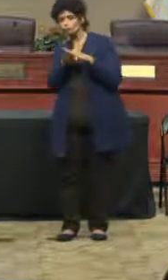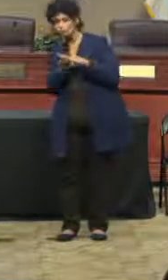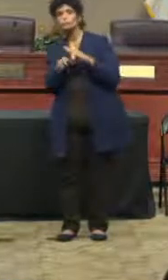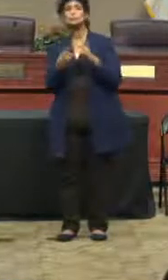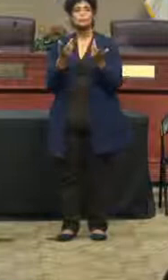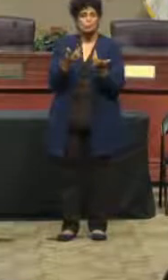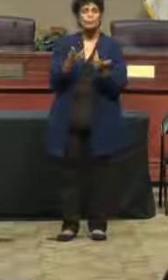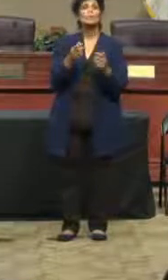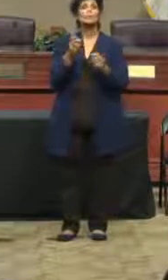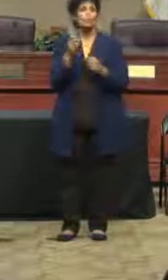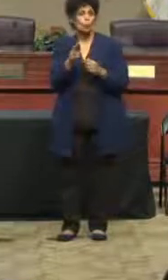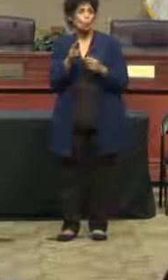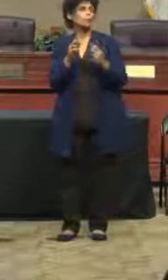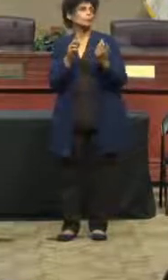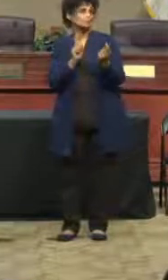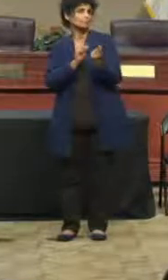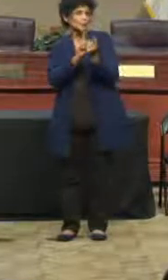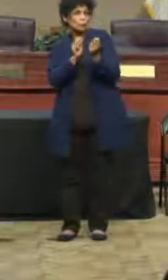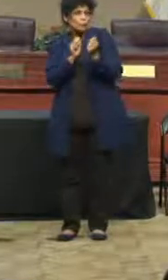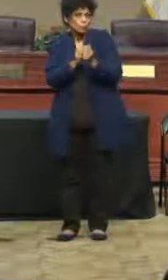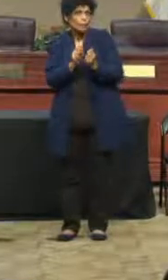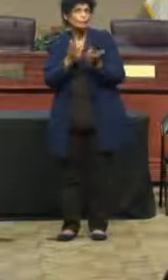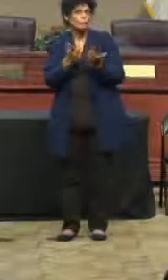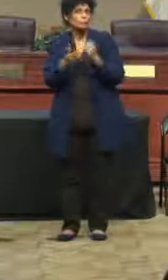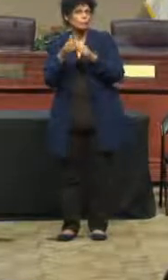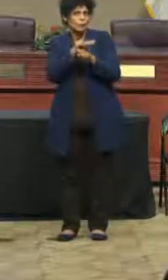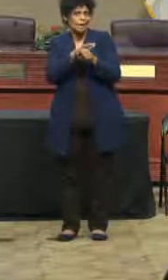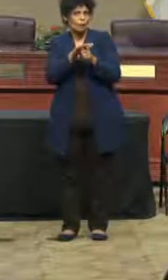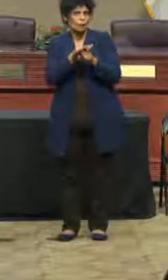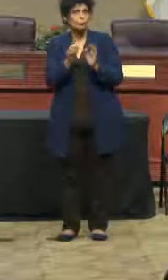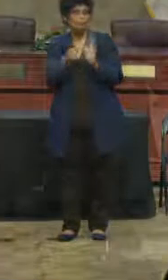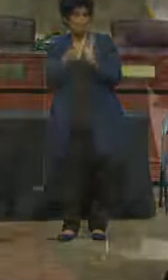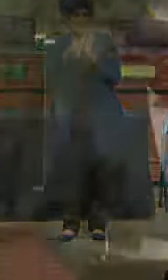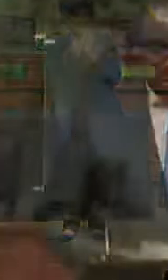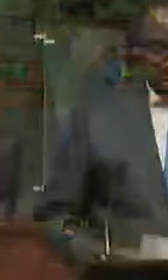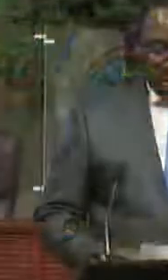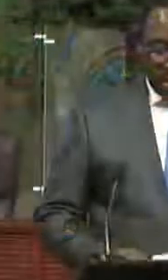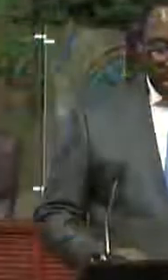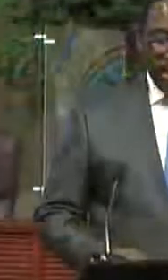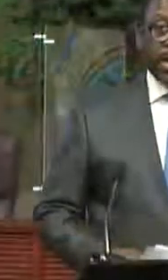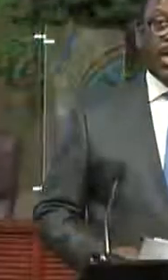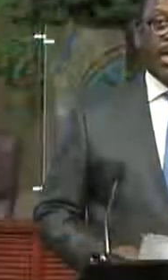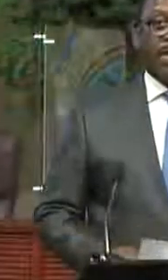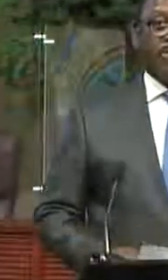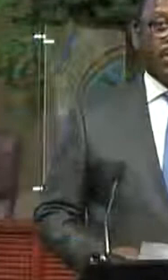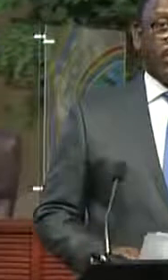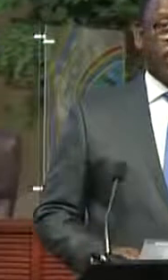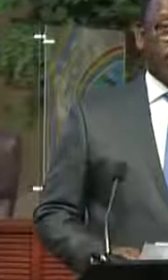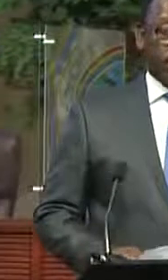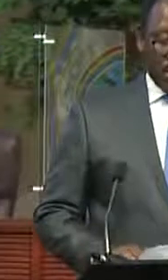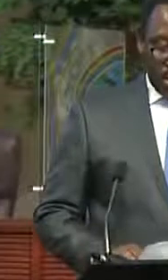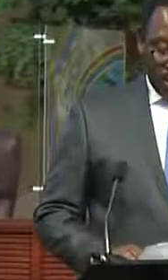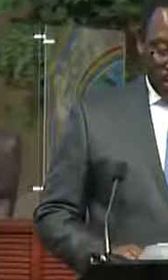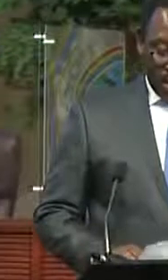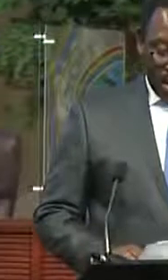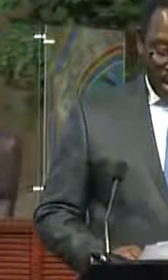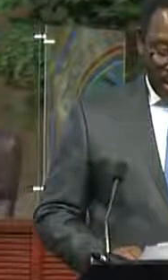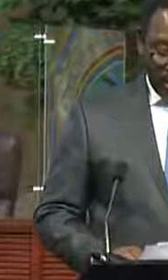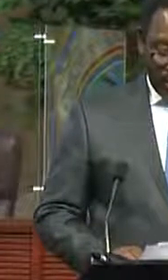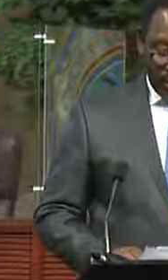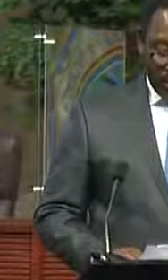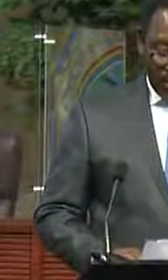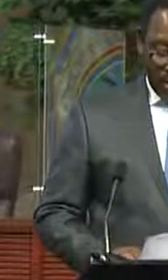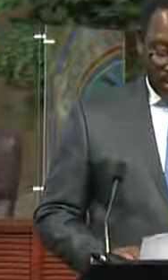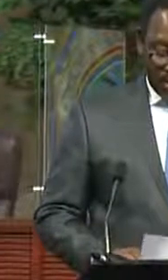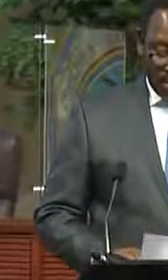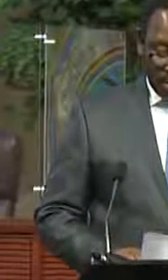to speak with a county representative for information purposes only. Individuals applying